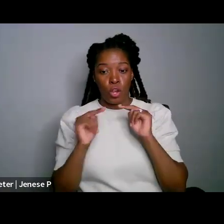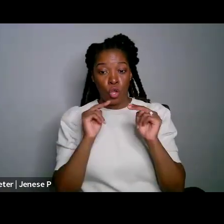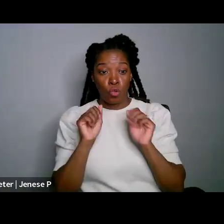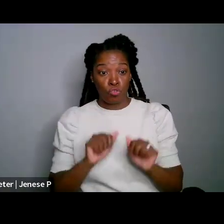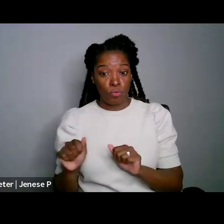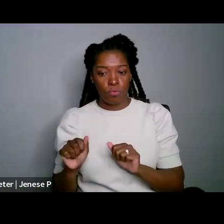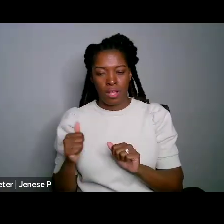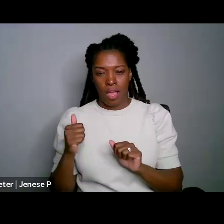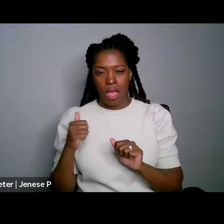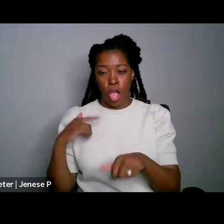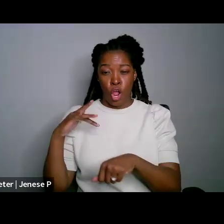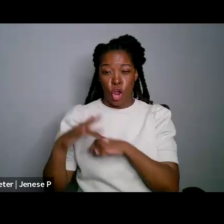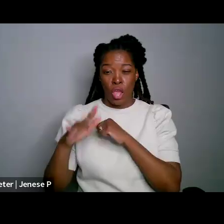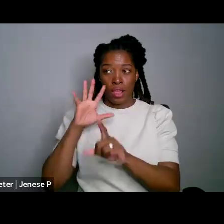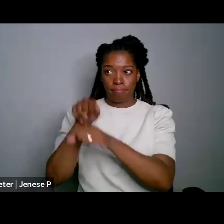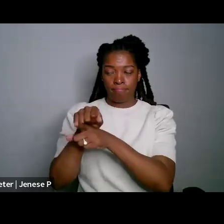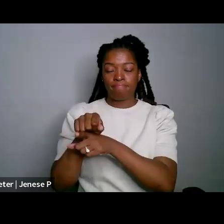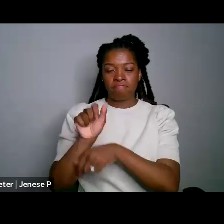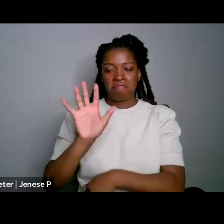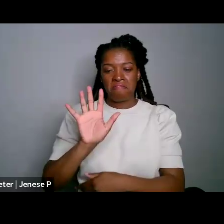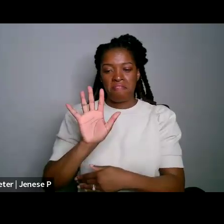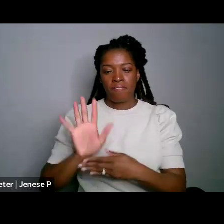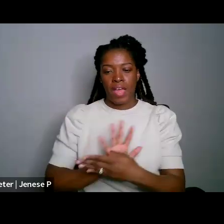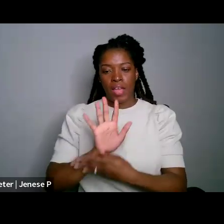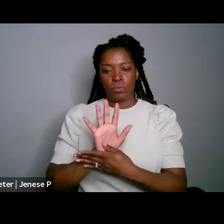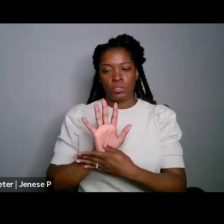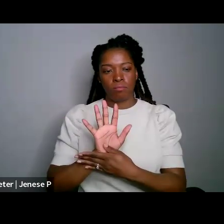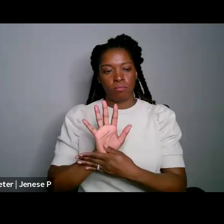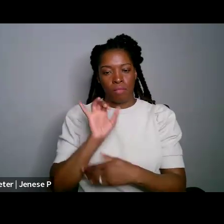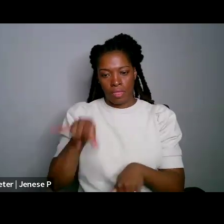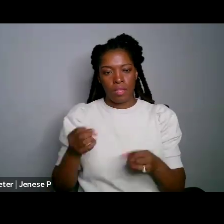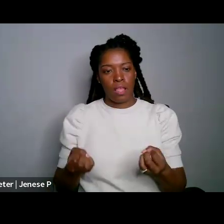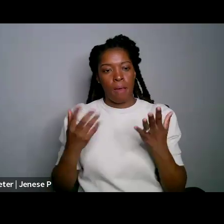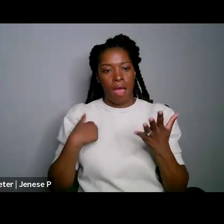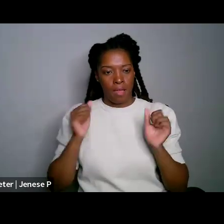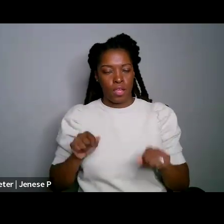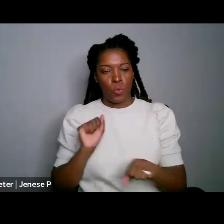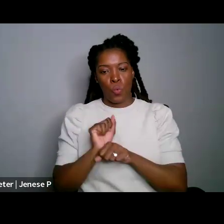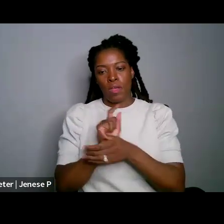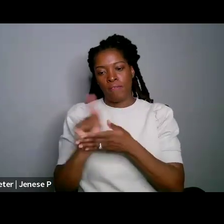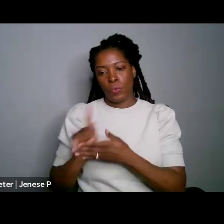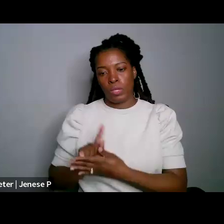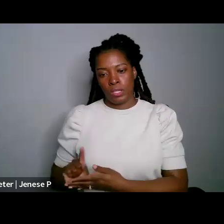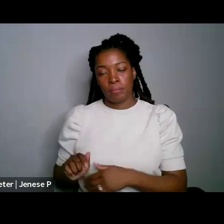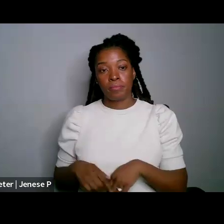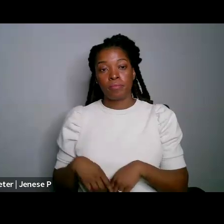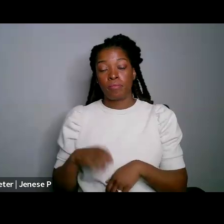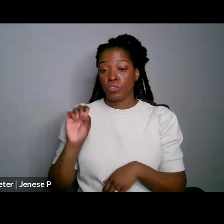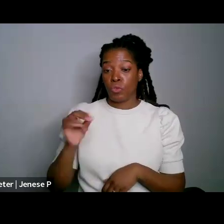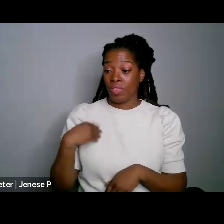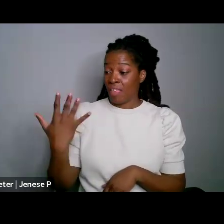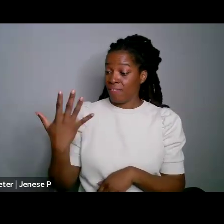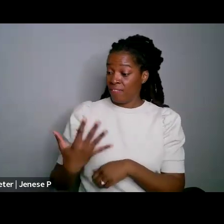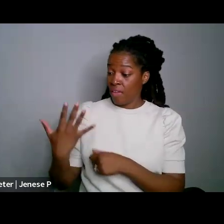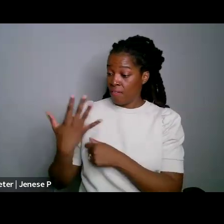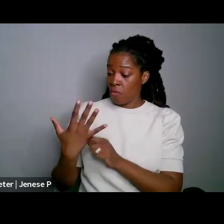with 5 hours a week that I could work. So I took those 5 hours, I divided them between those 3 questions. How do I make the